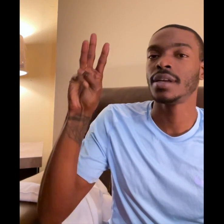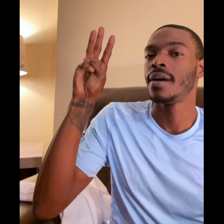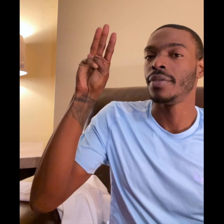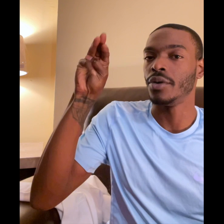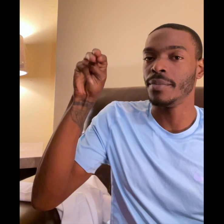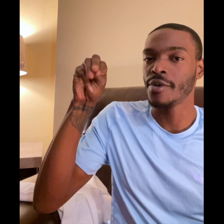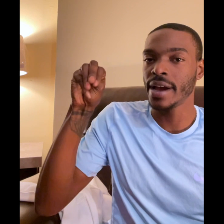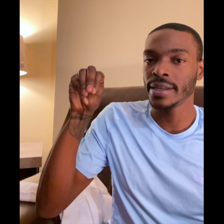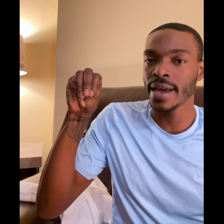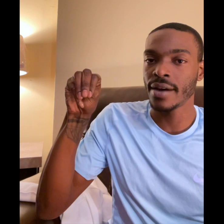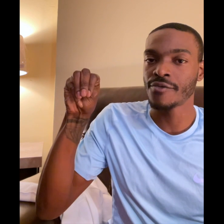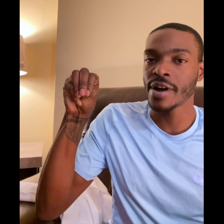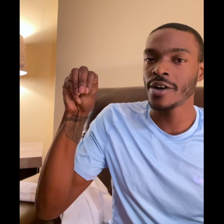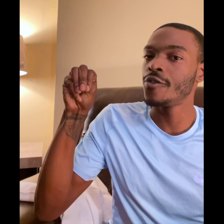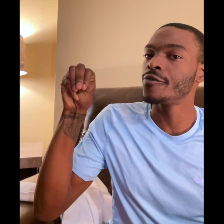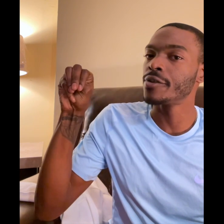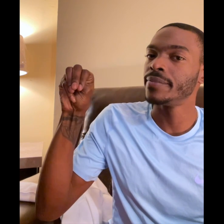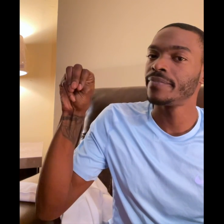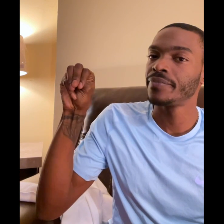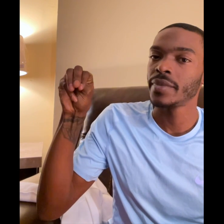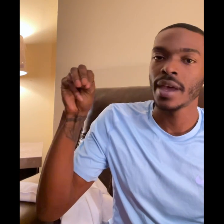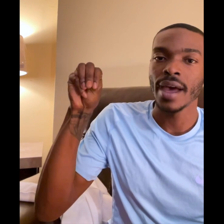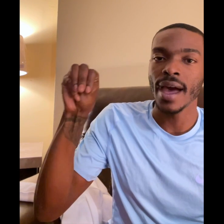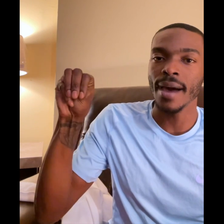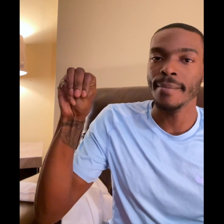throw them right down, right over them.